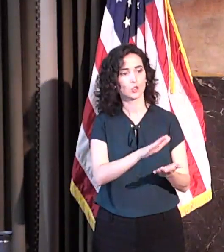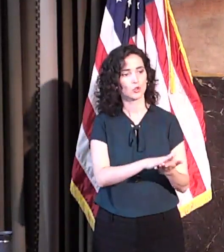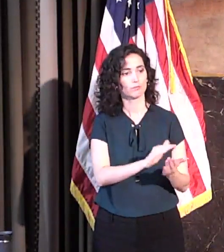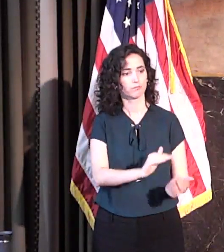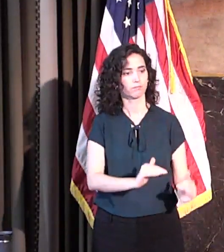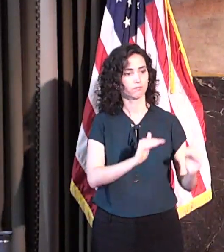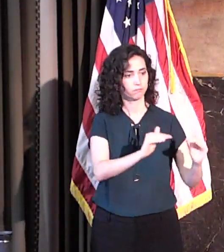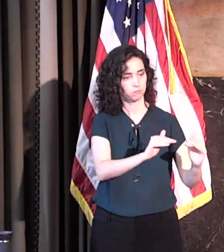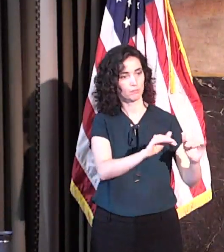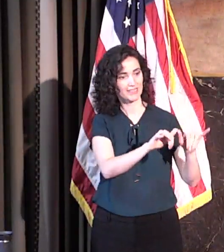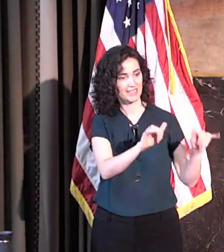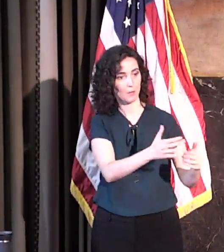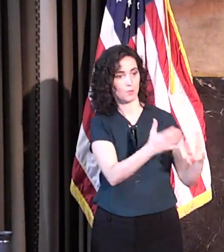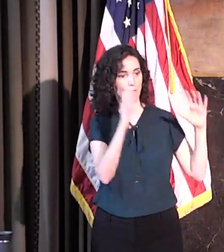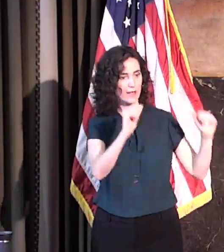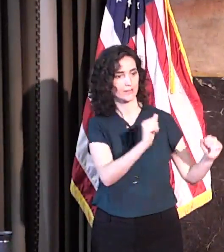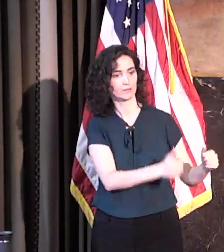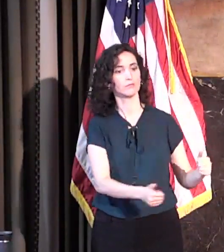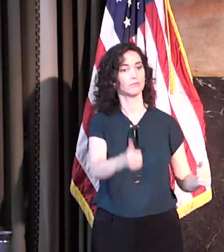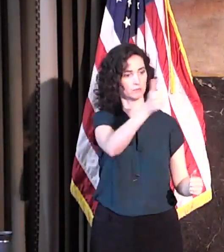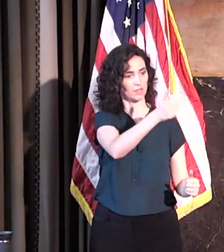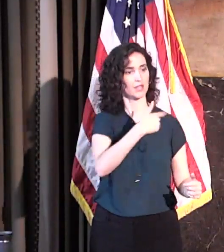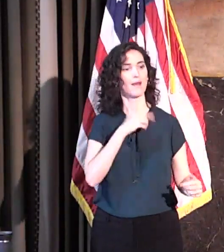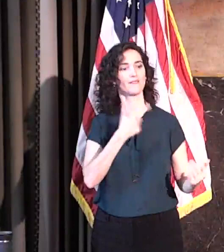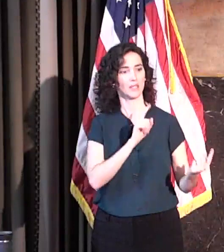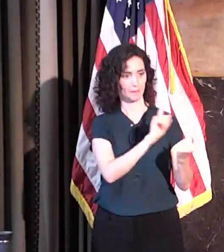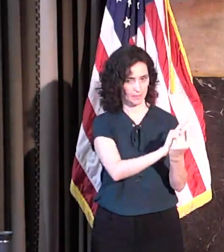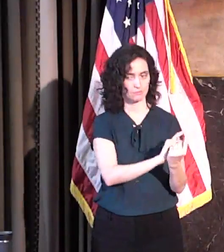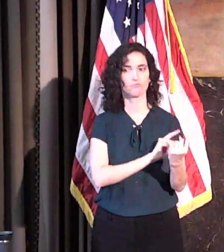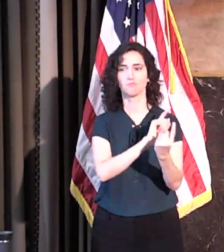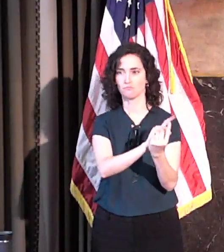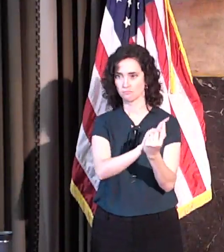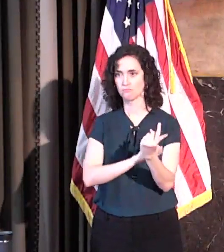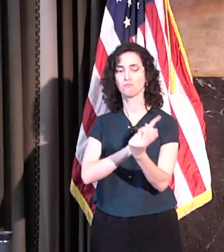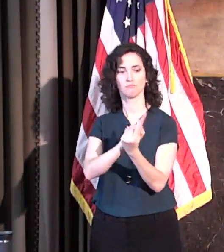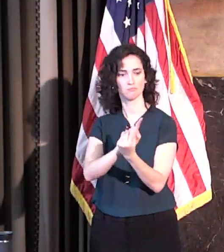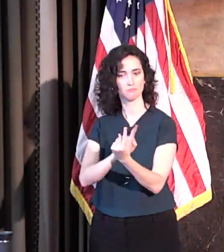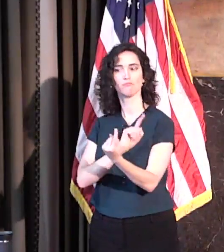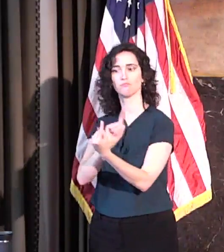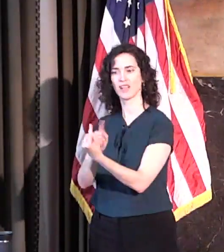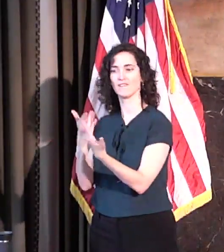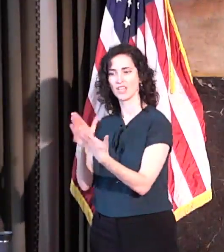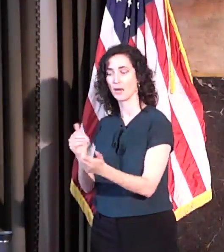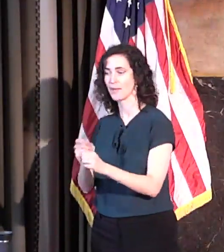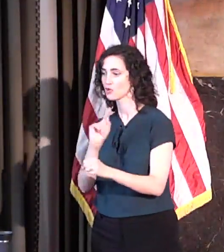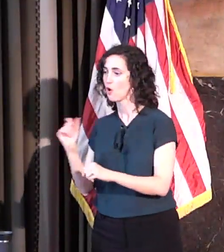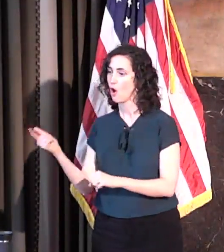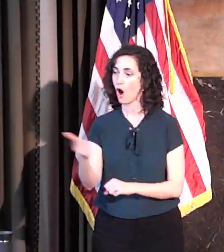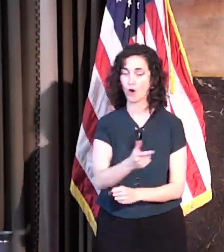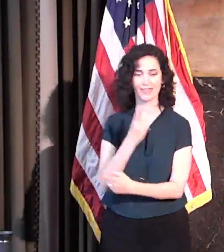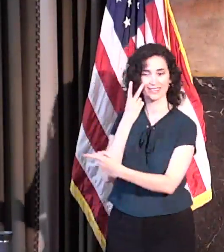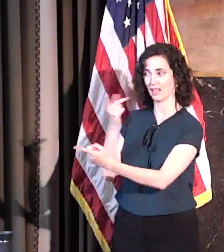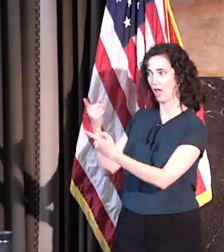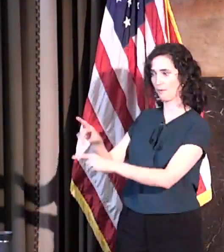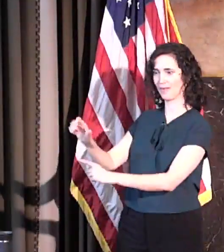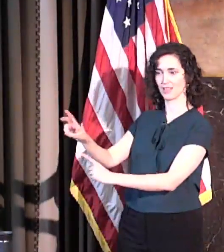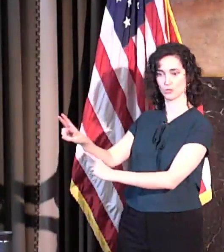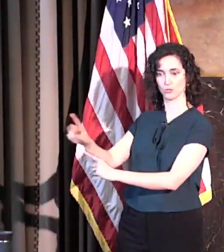all of our higher education systems to make sure that they are taking advantage of this